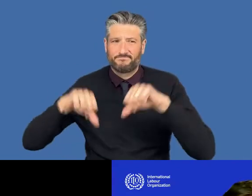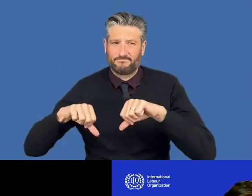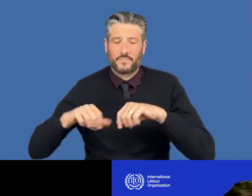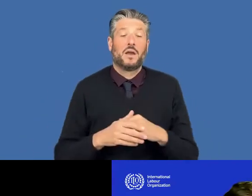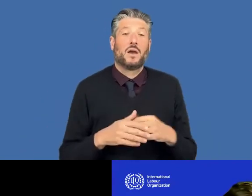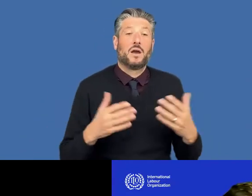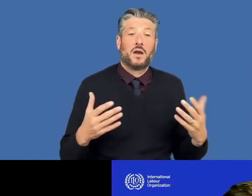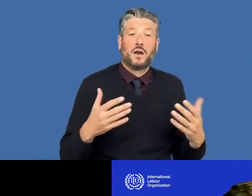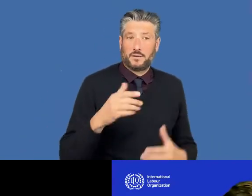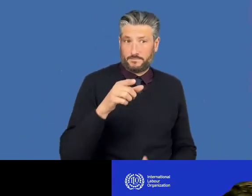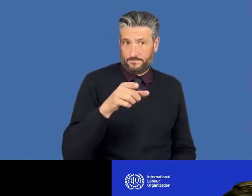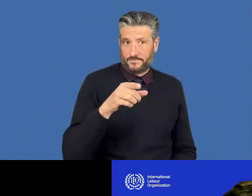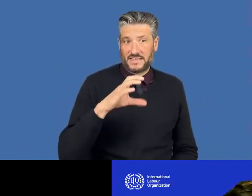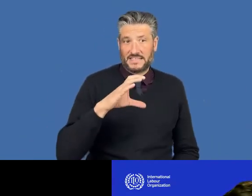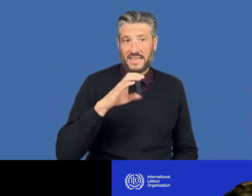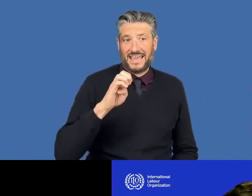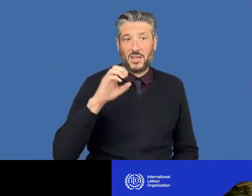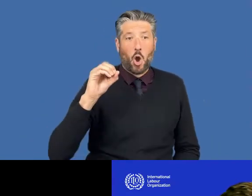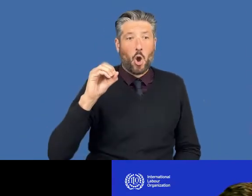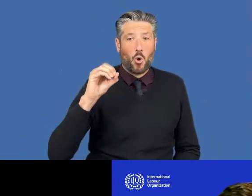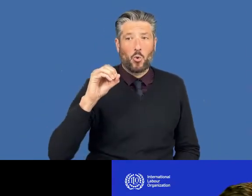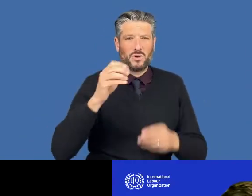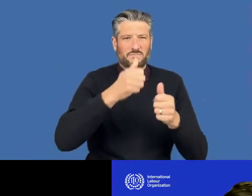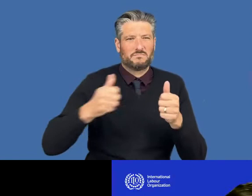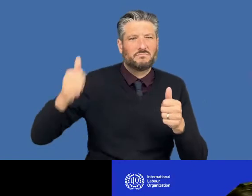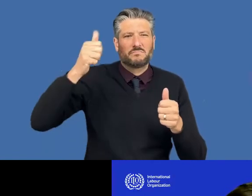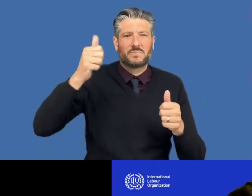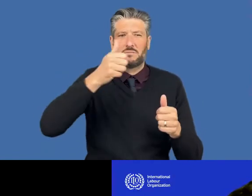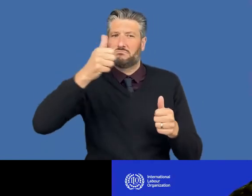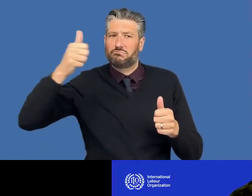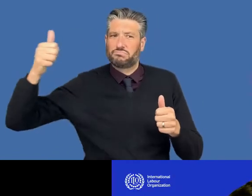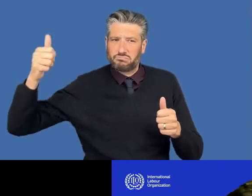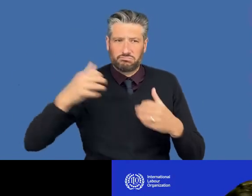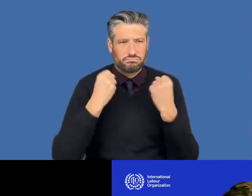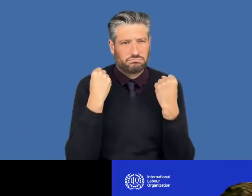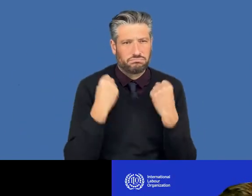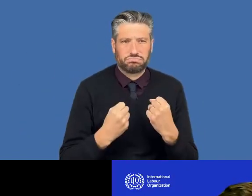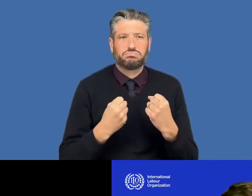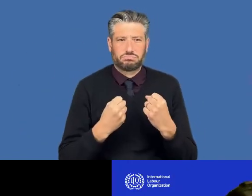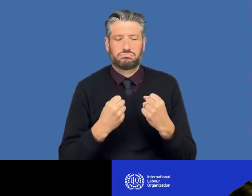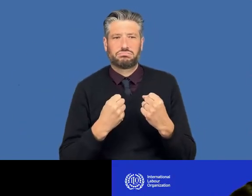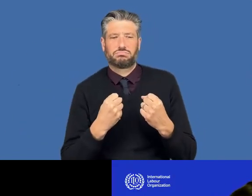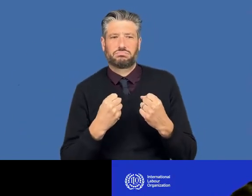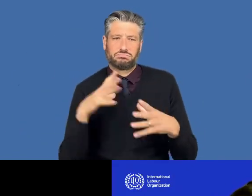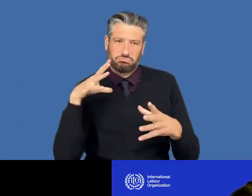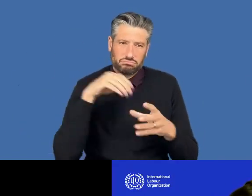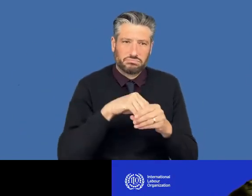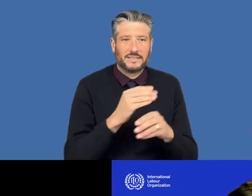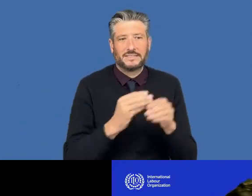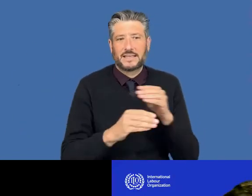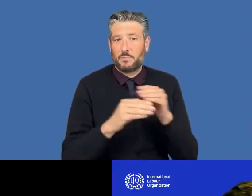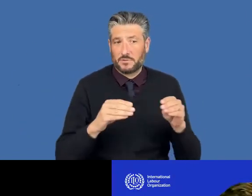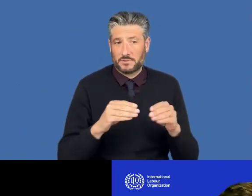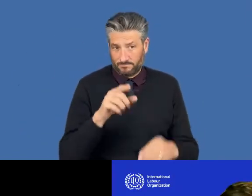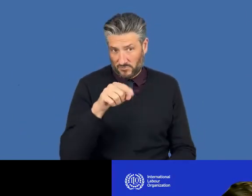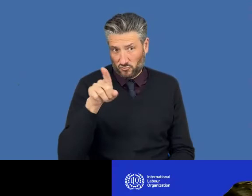CEO conversation, having the CEOs championing disability inclusion like they do in the Valuable 500, like the